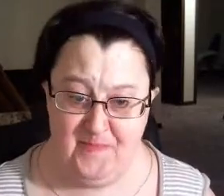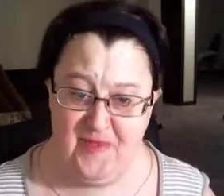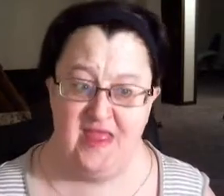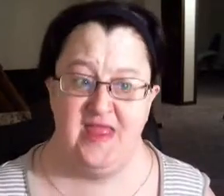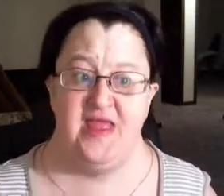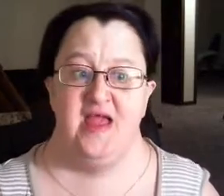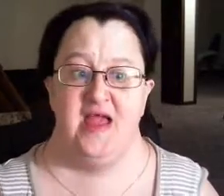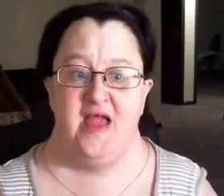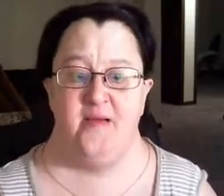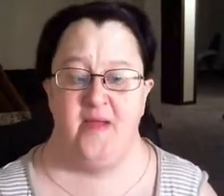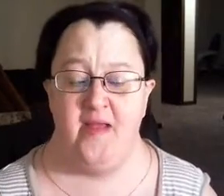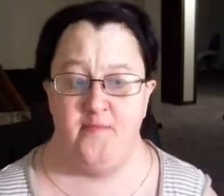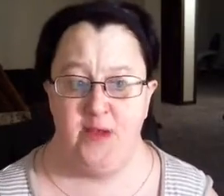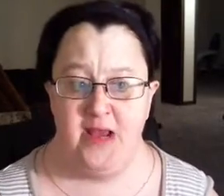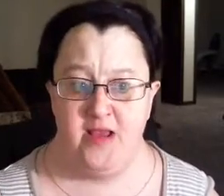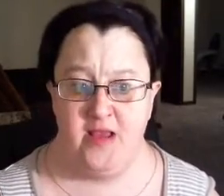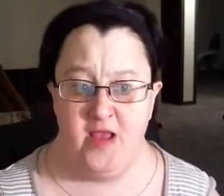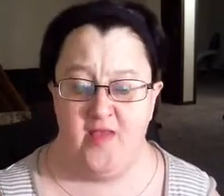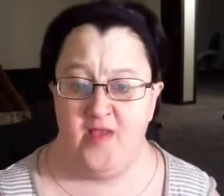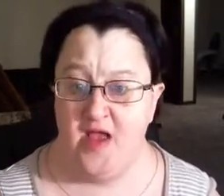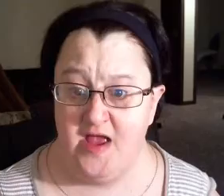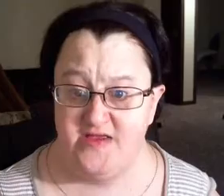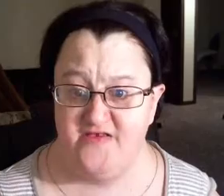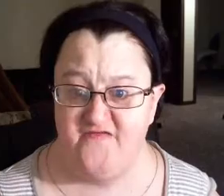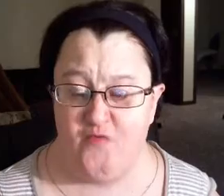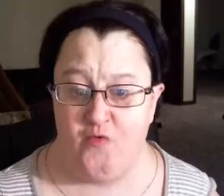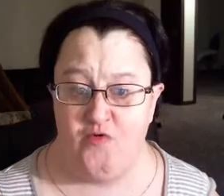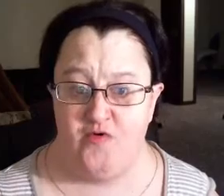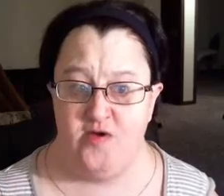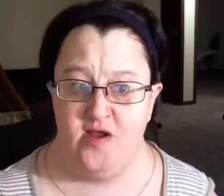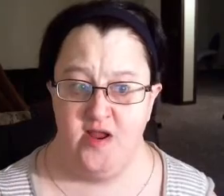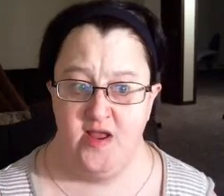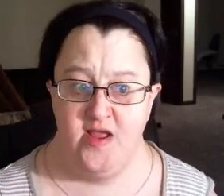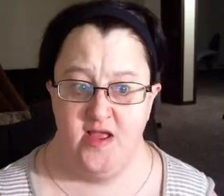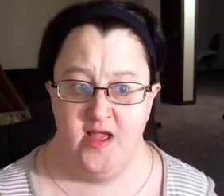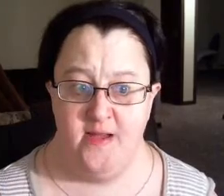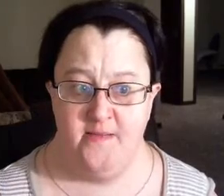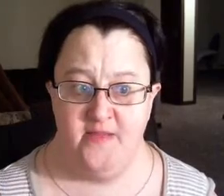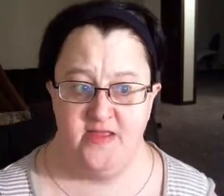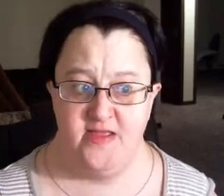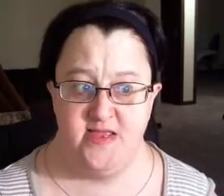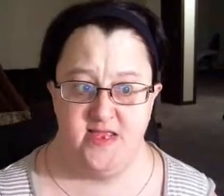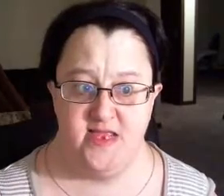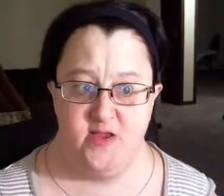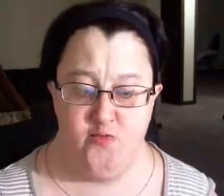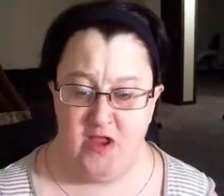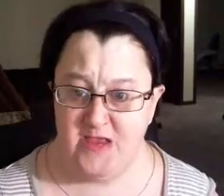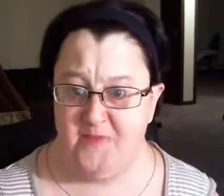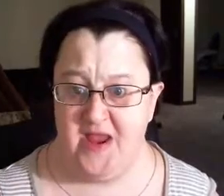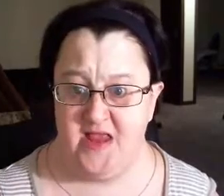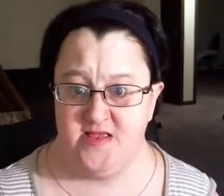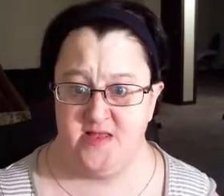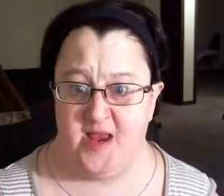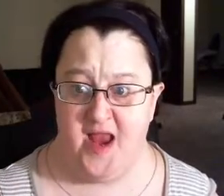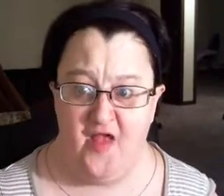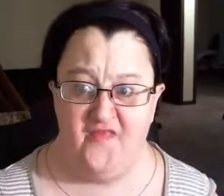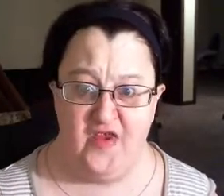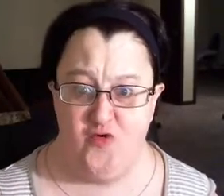but um i'm really on the hunt for um recipes like healthier